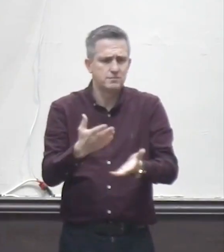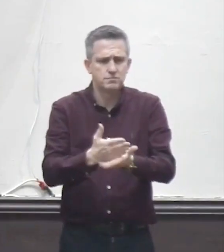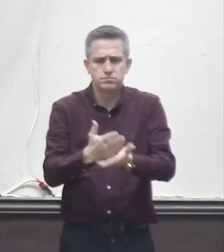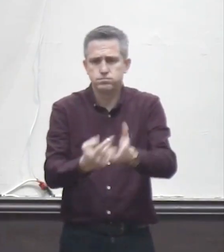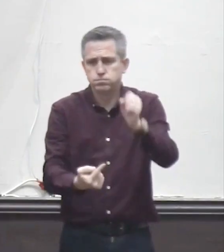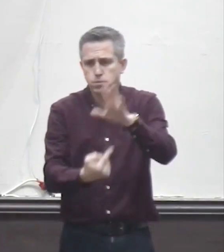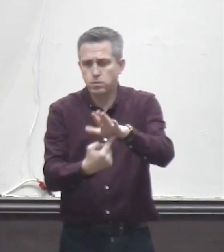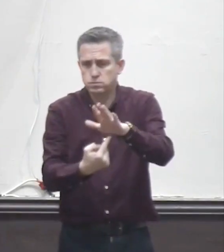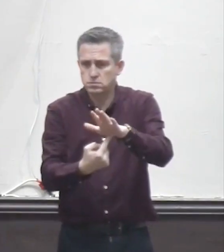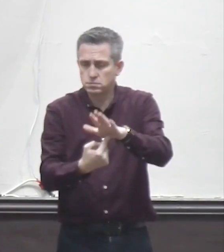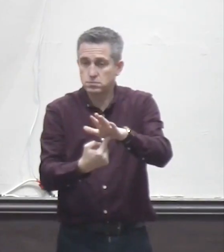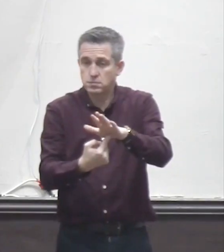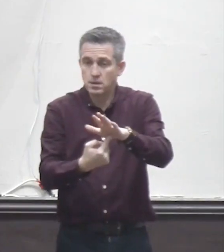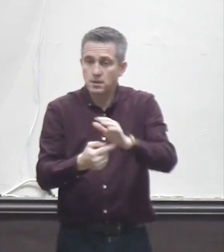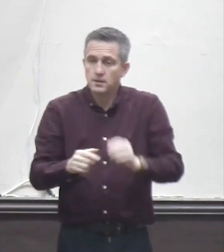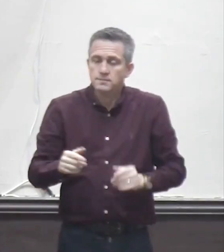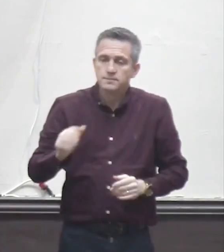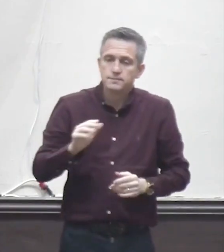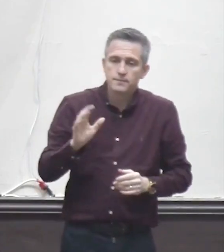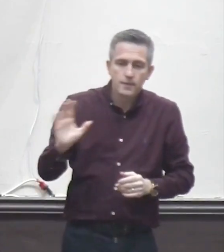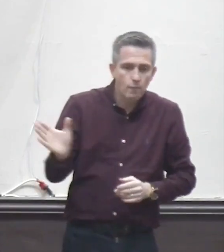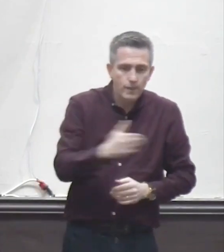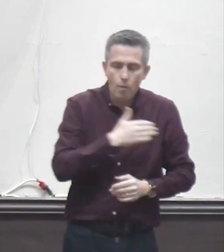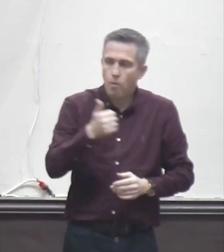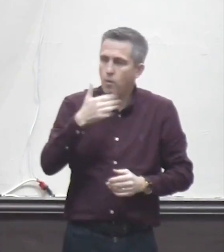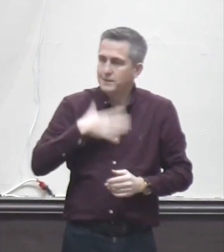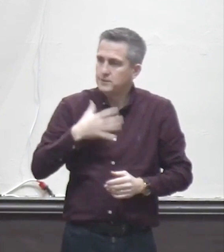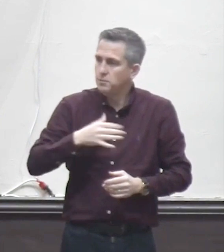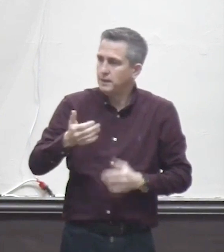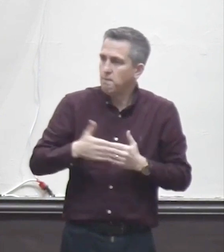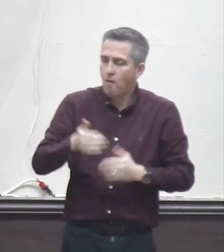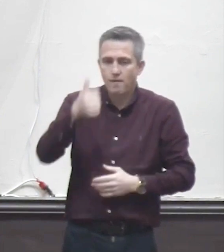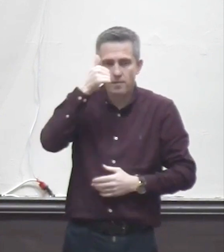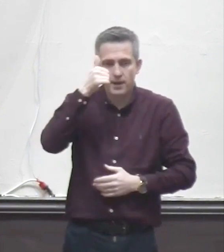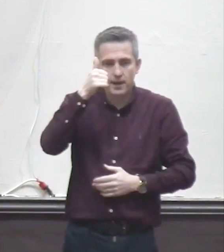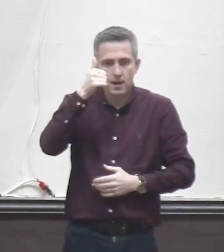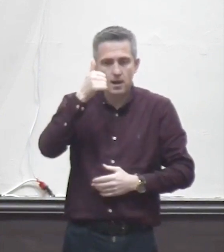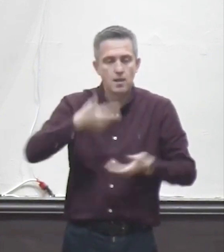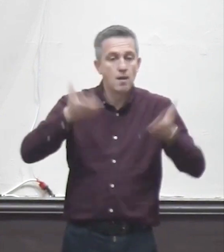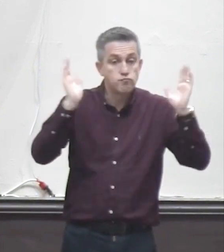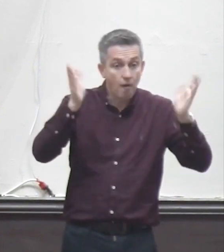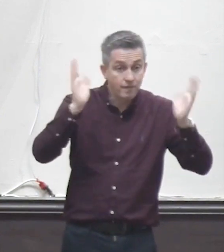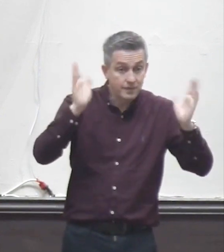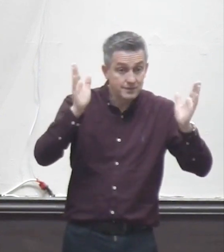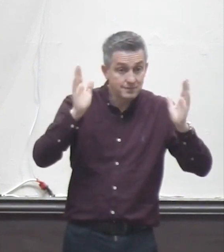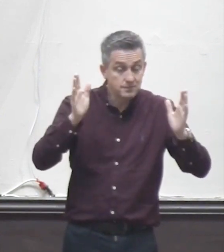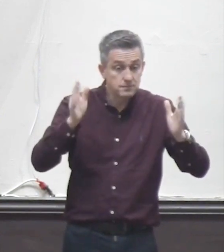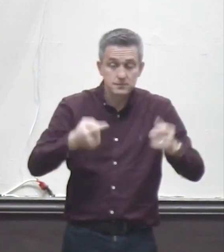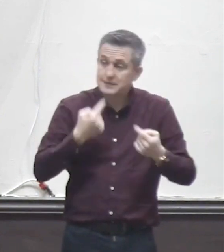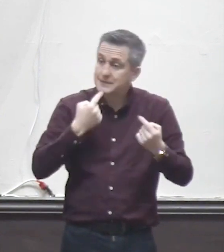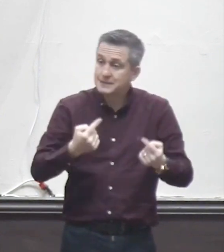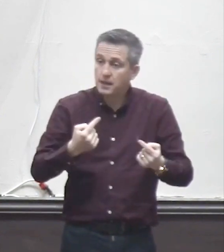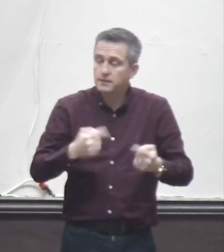It's a very serious issue and a very detailed of a topic. And the Prophet of Allah sallallahu alayhi wasallam, he said,